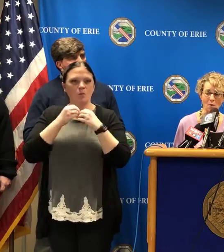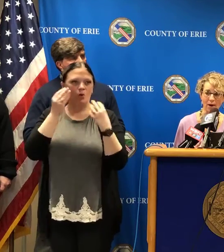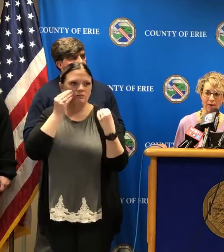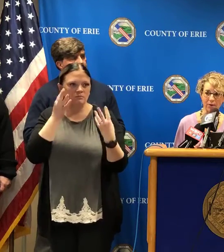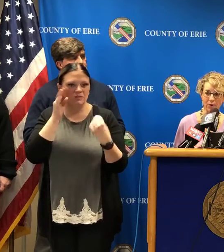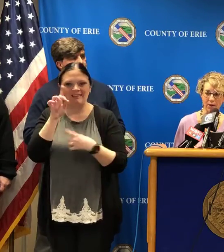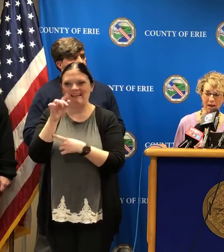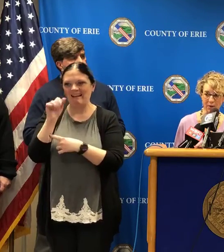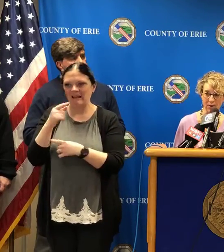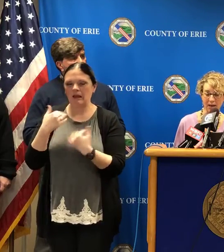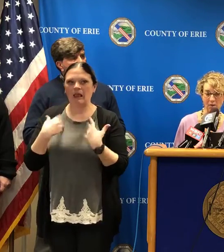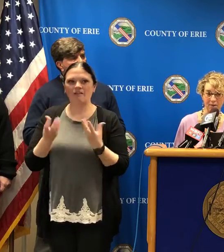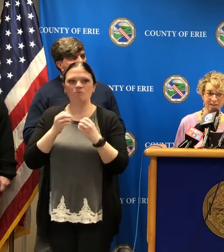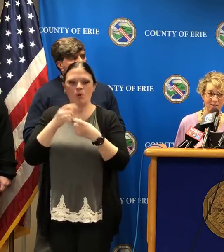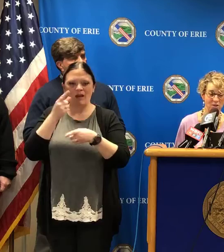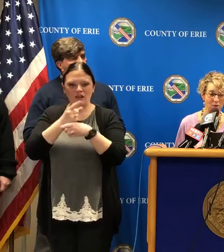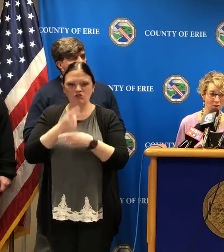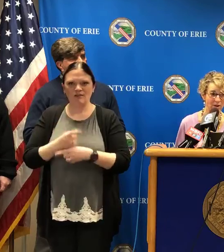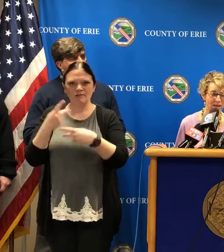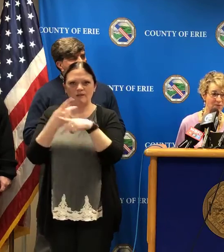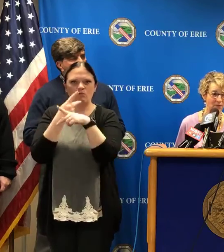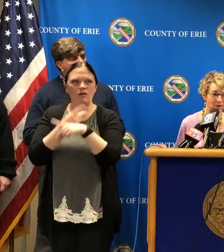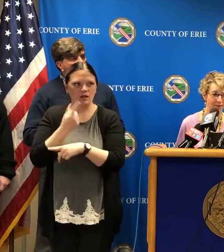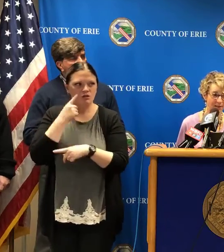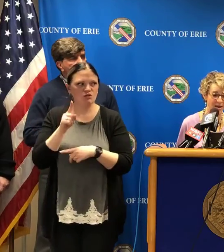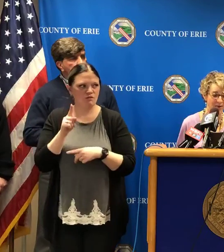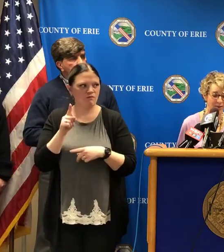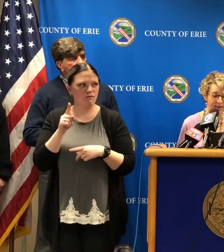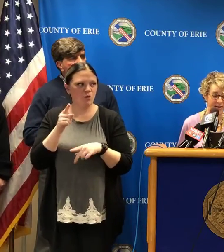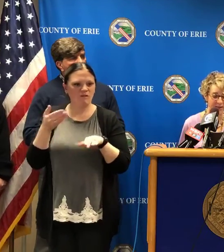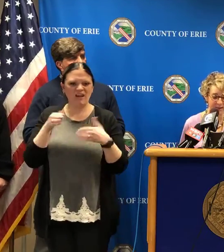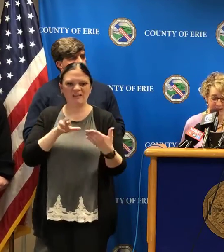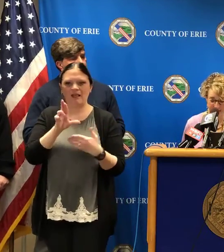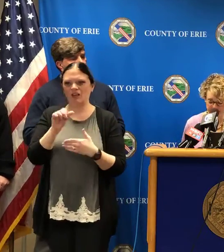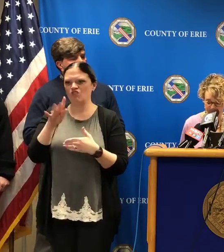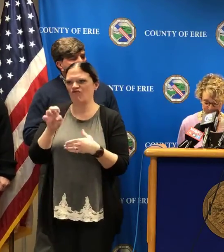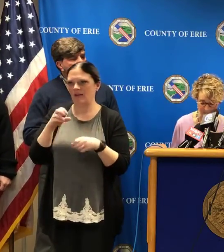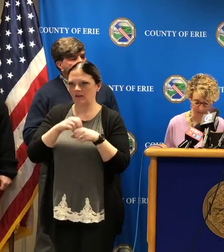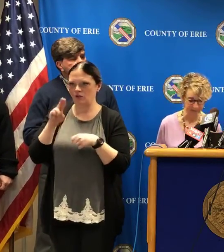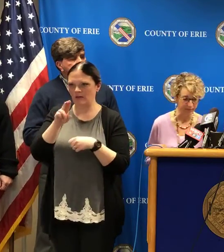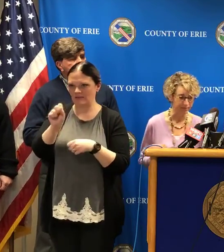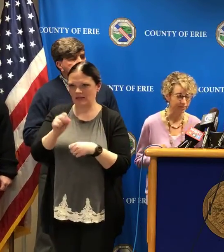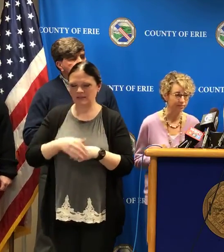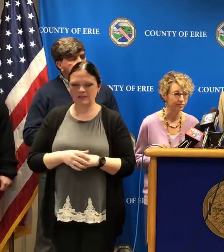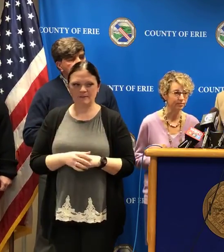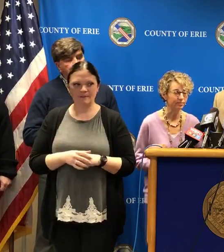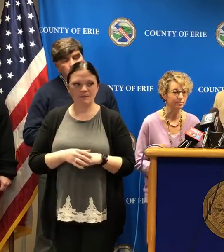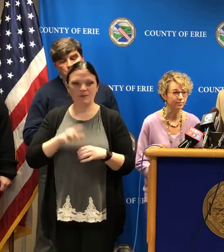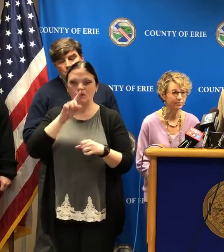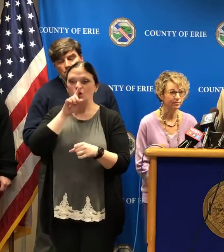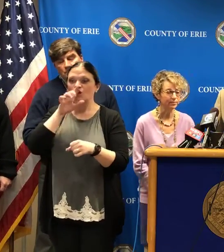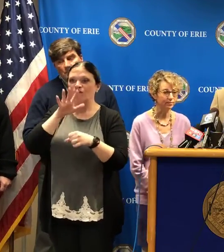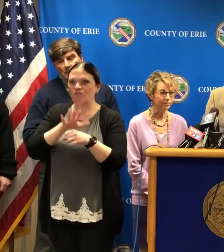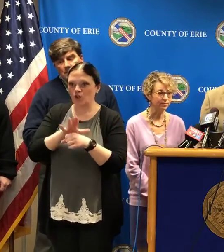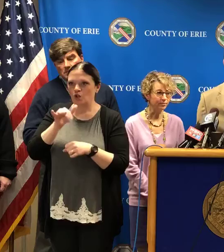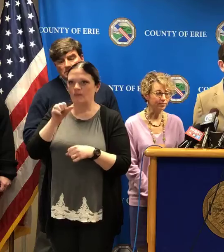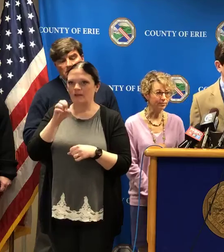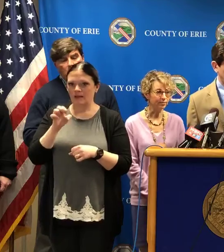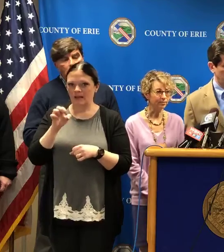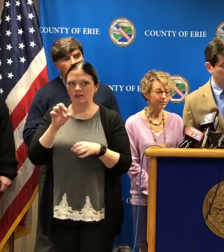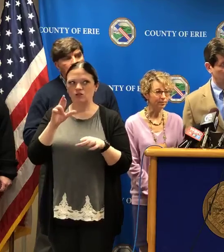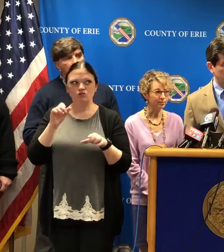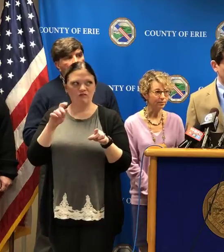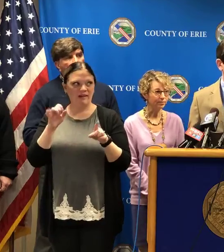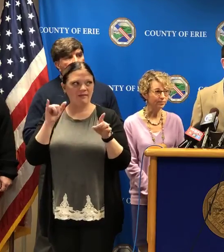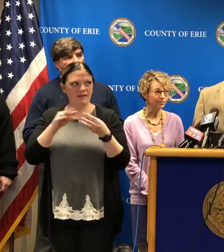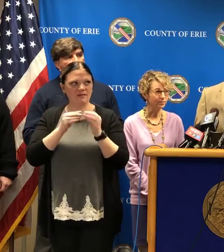make more accurate calculations for our case fatality rate in the United States. The confirmed case rate confirmed, that's